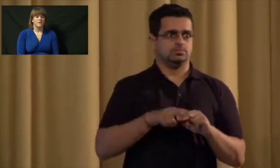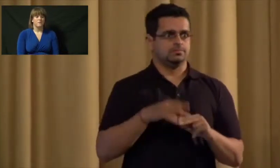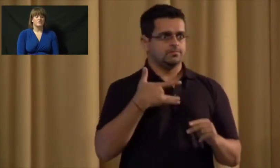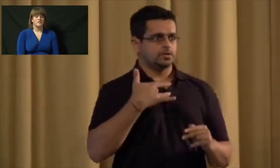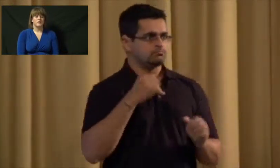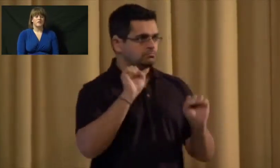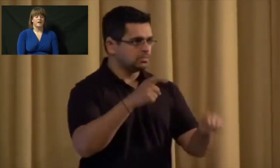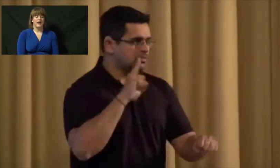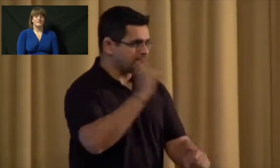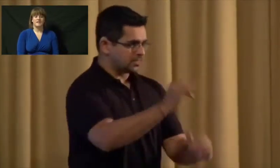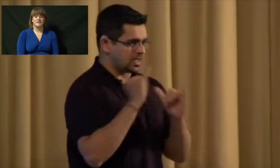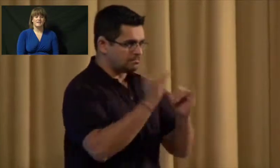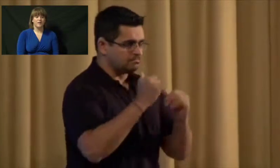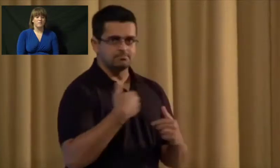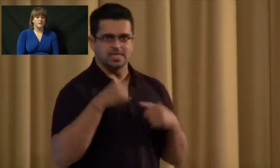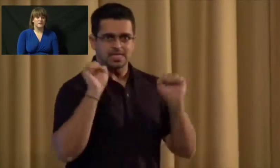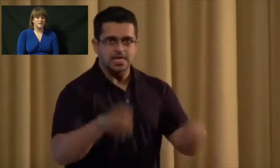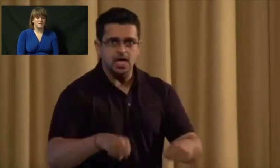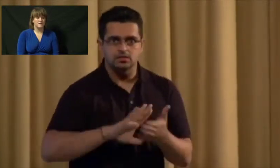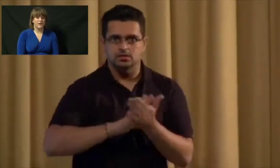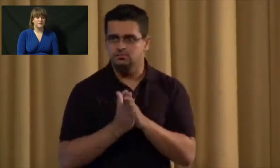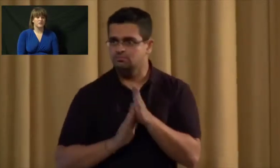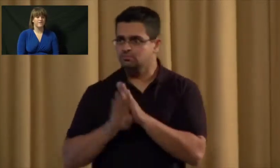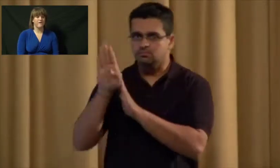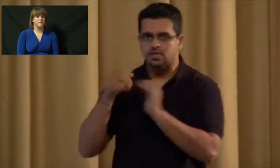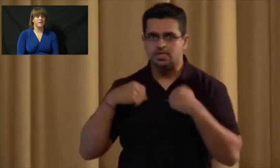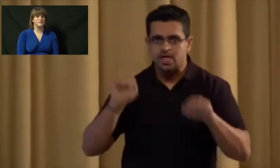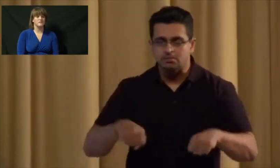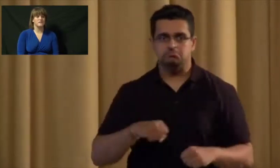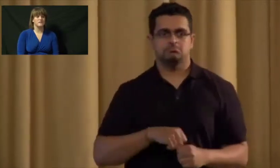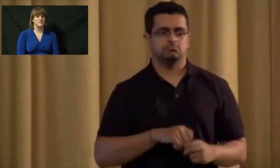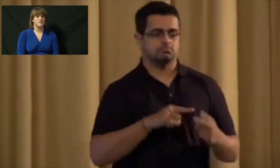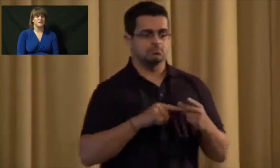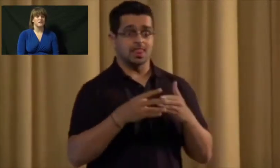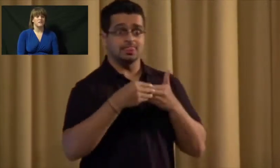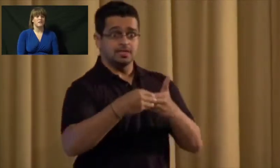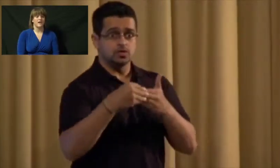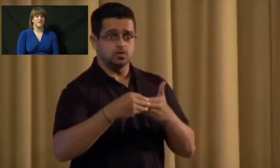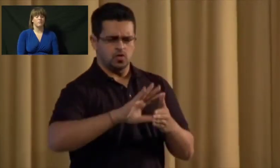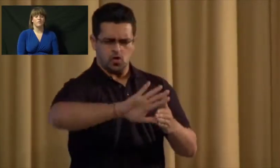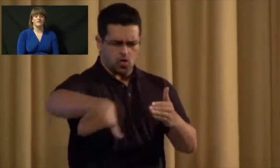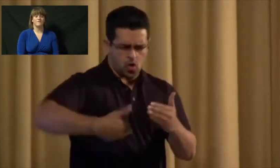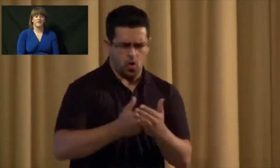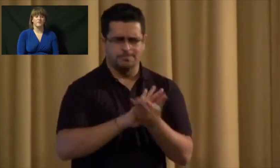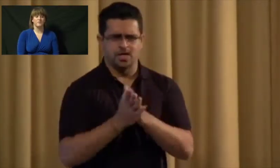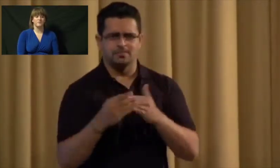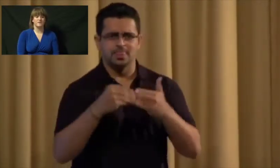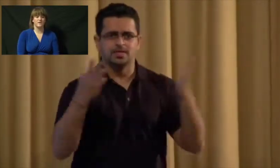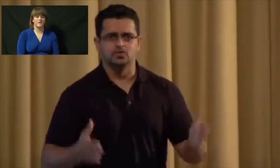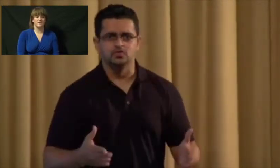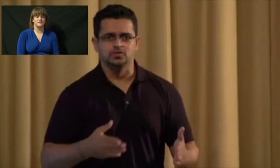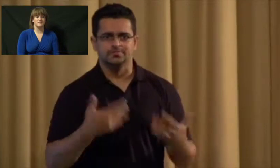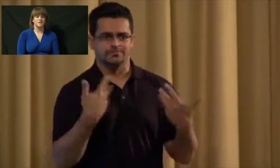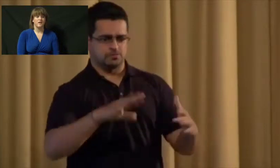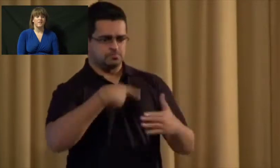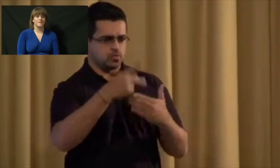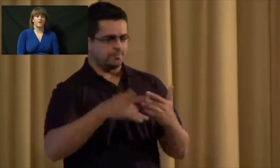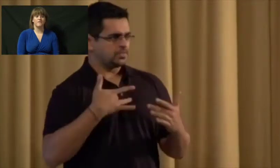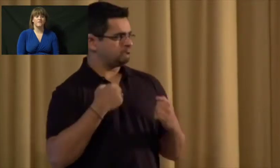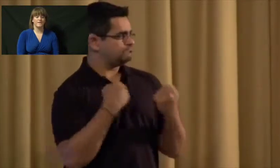Was there identity development, language development? Can we develop from stuff like this? It's all